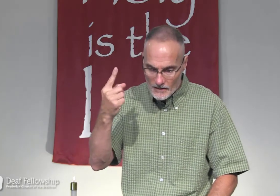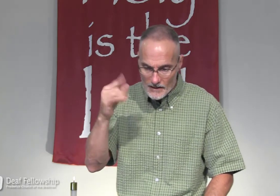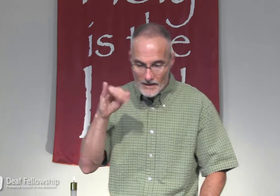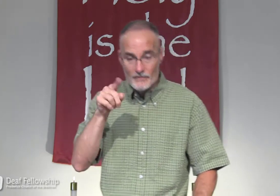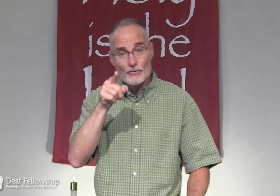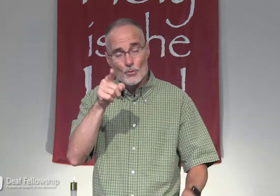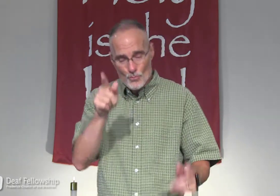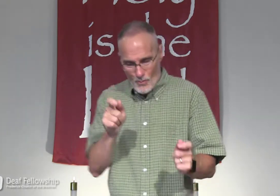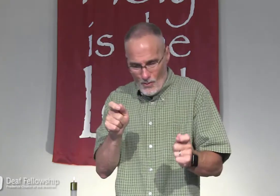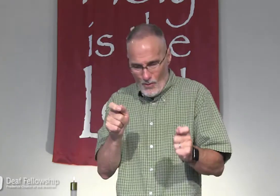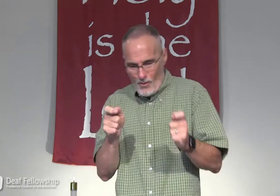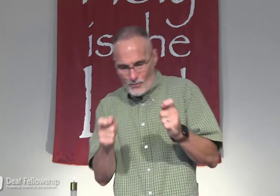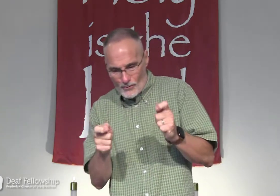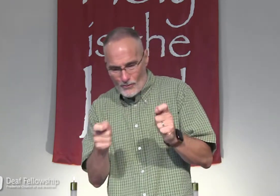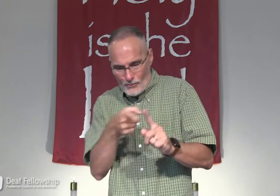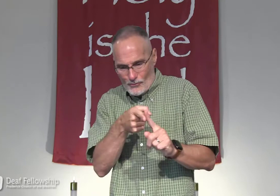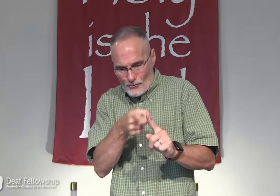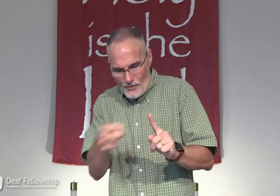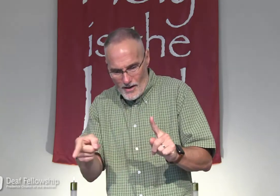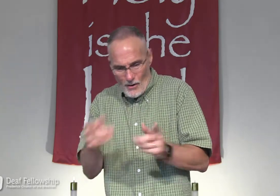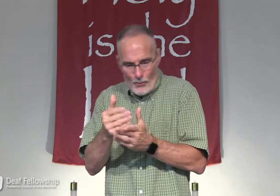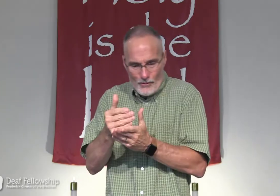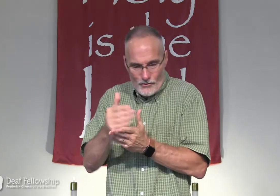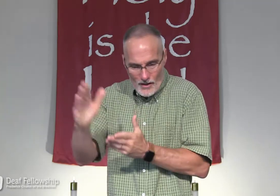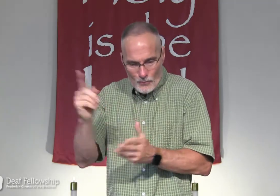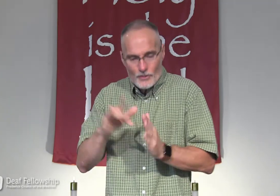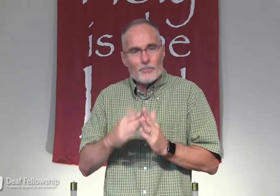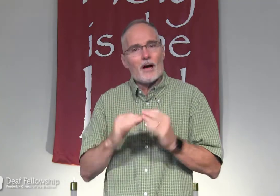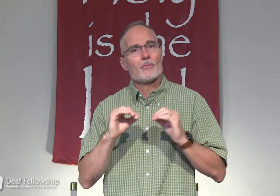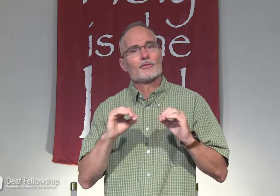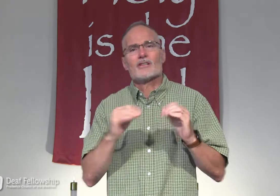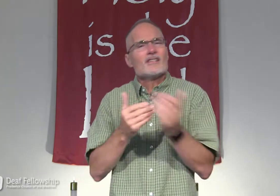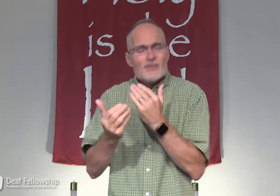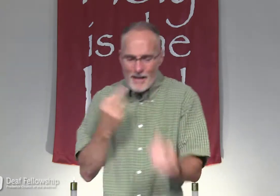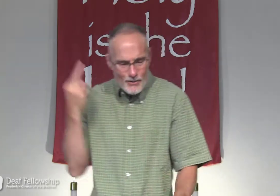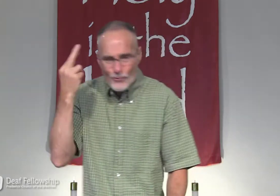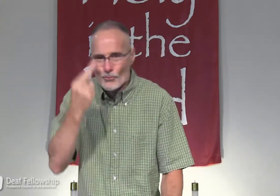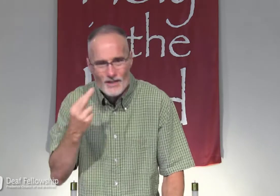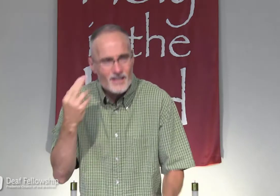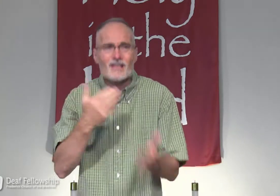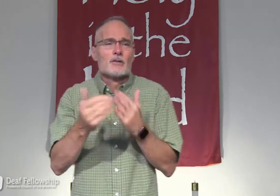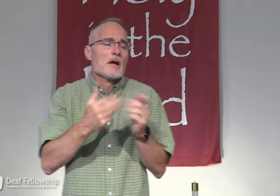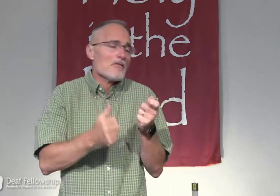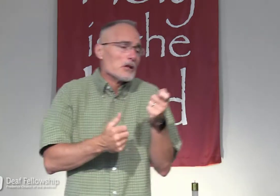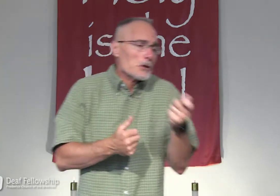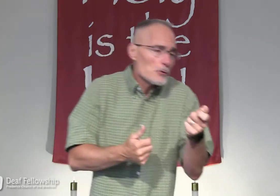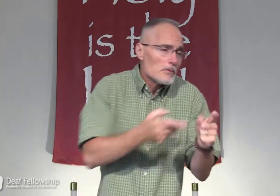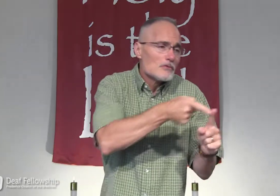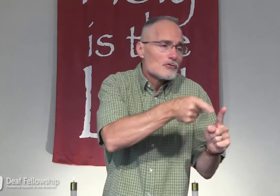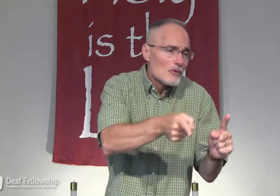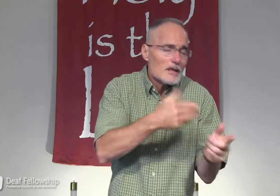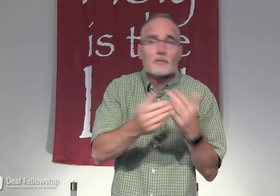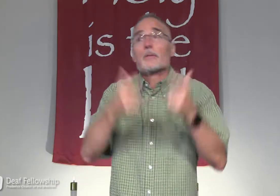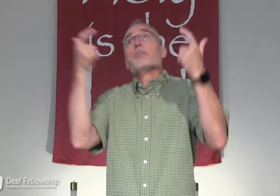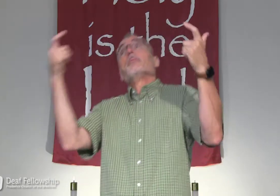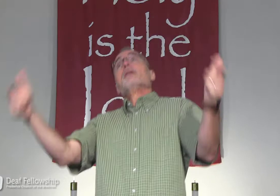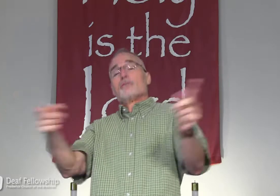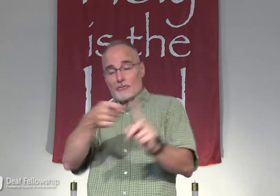Or do you believe something else? If you alter, stray from, or reject what the Bible